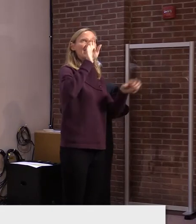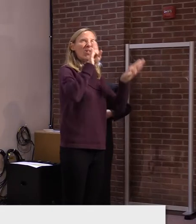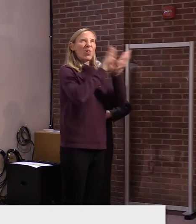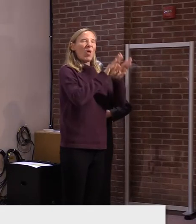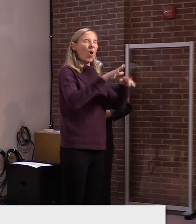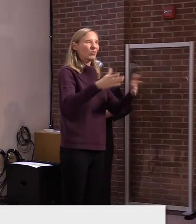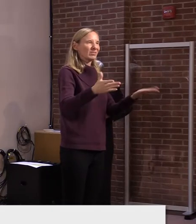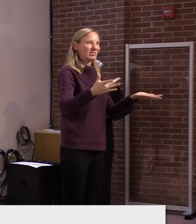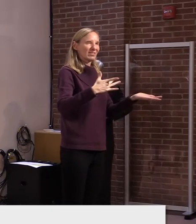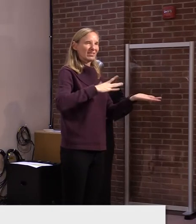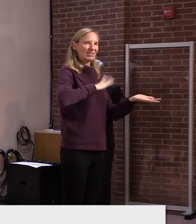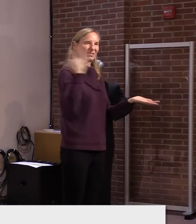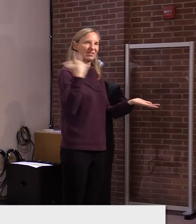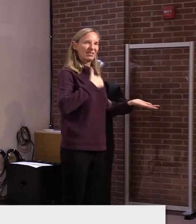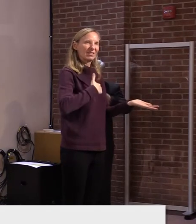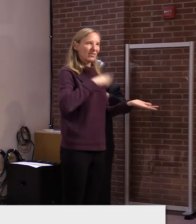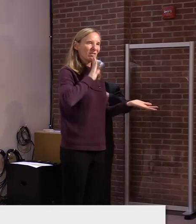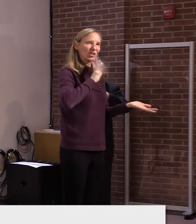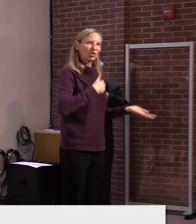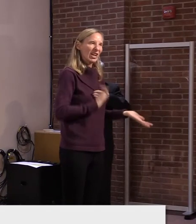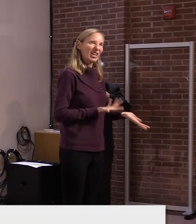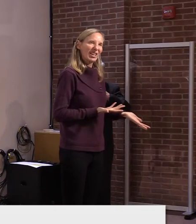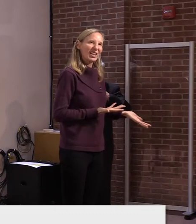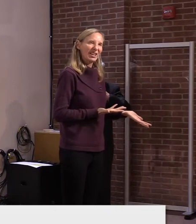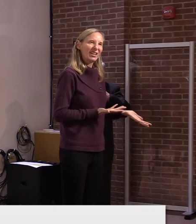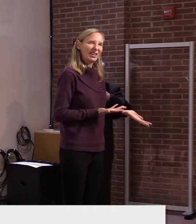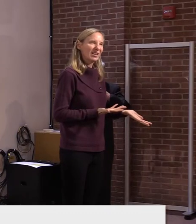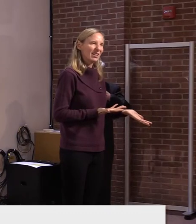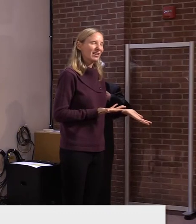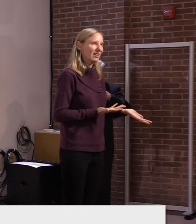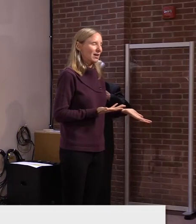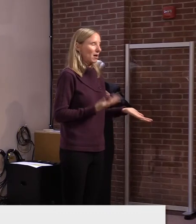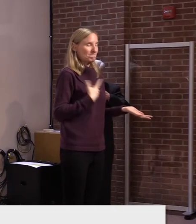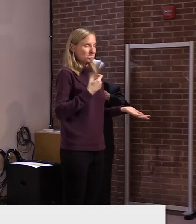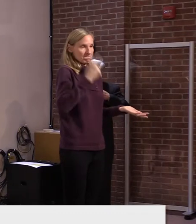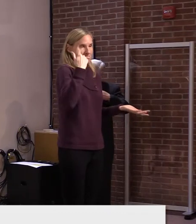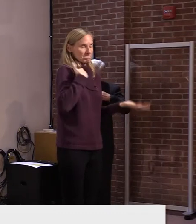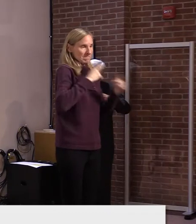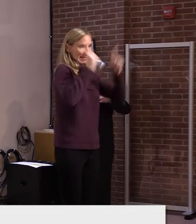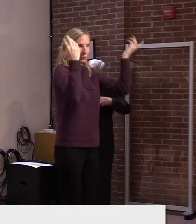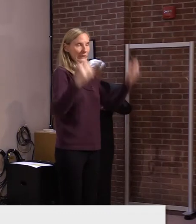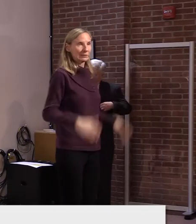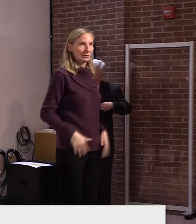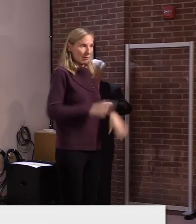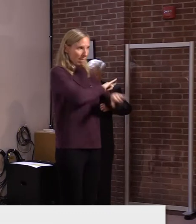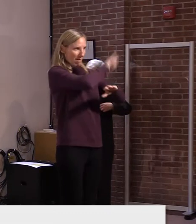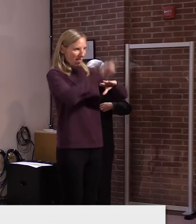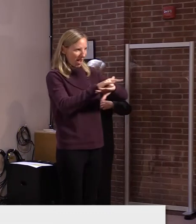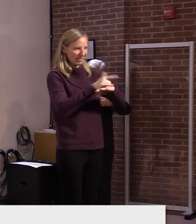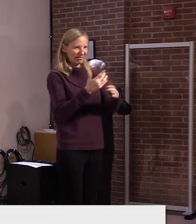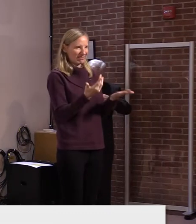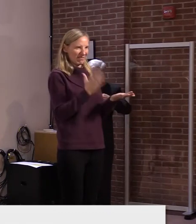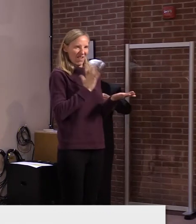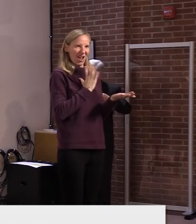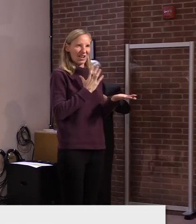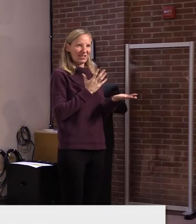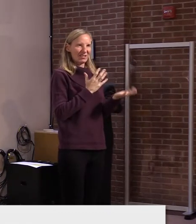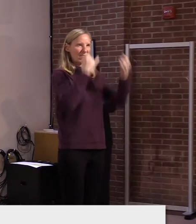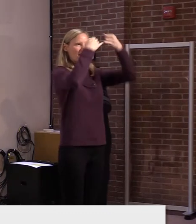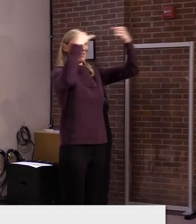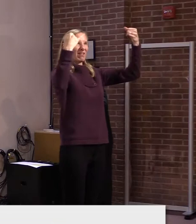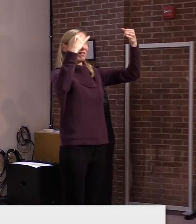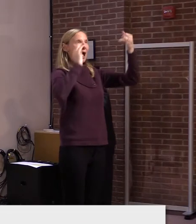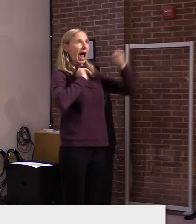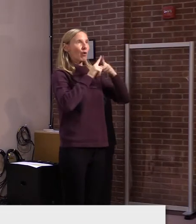at the same time was frustrating from my standpoint, because I don't understand the difference myself. We're limiting